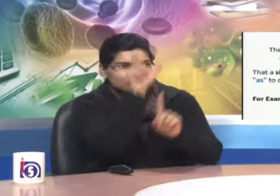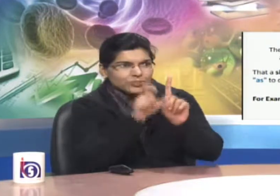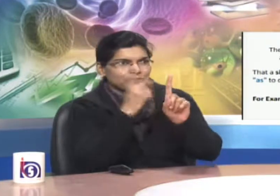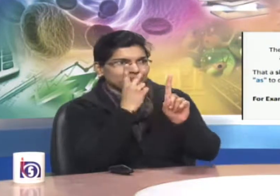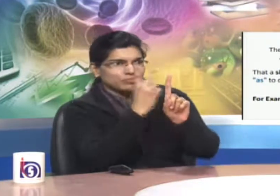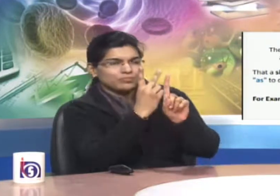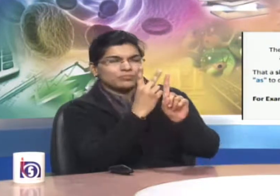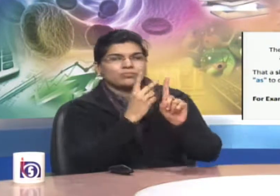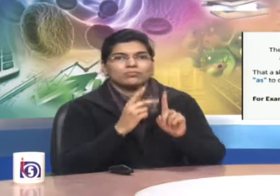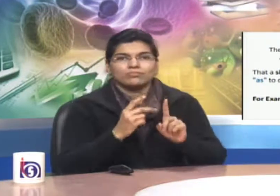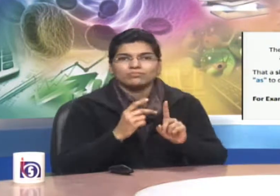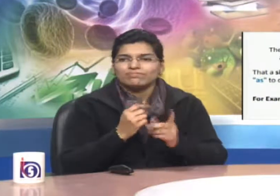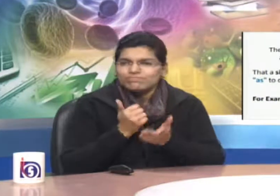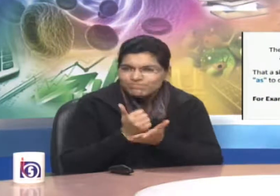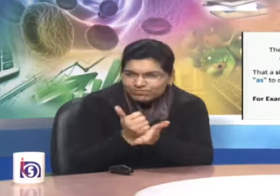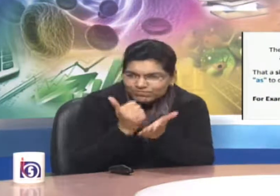It's a comparison.